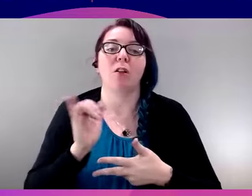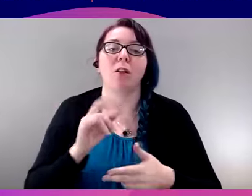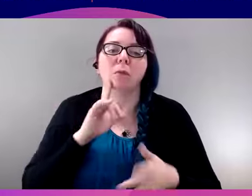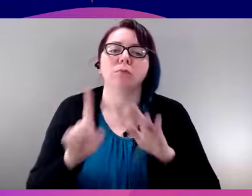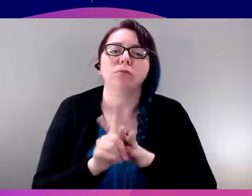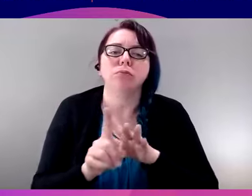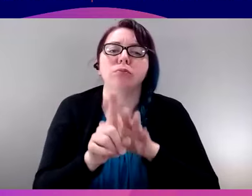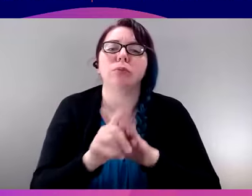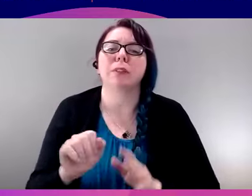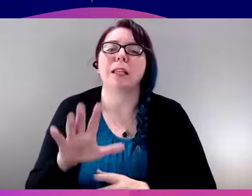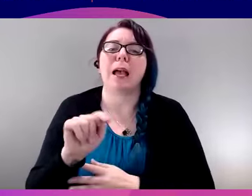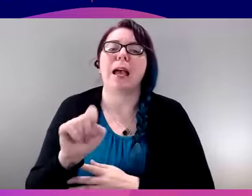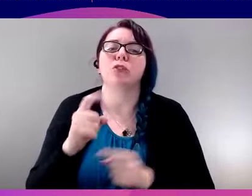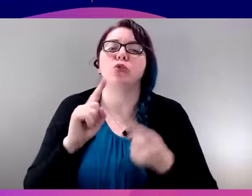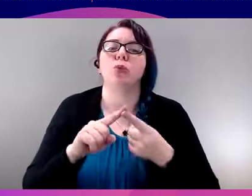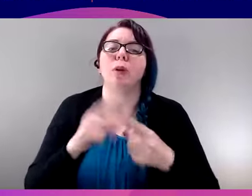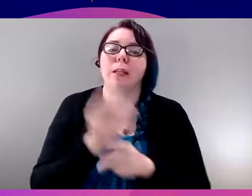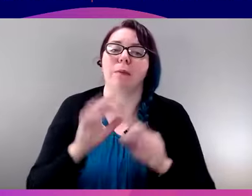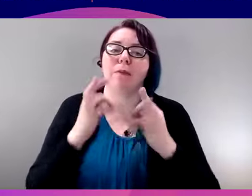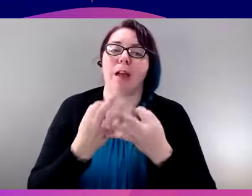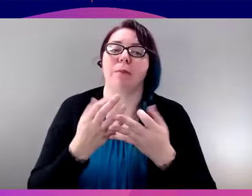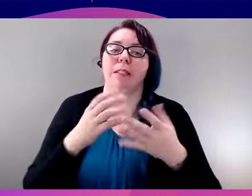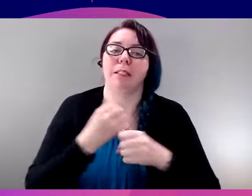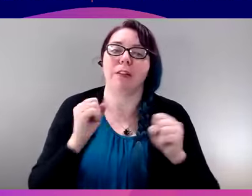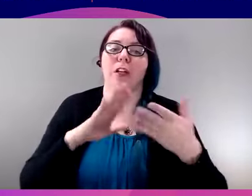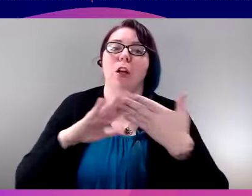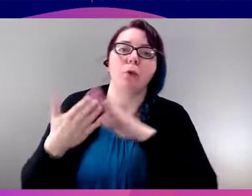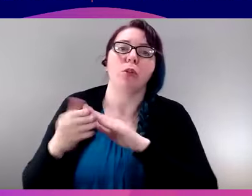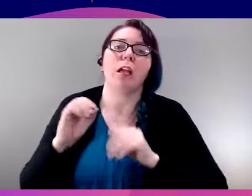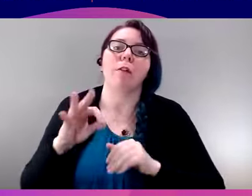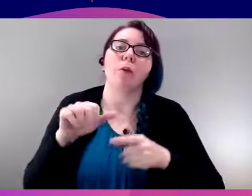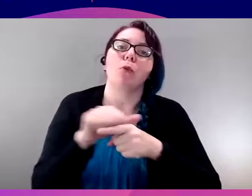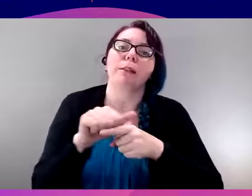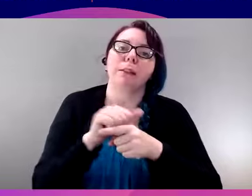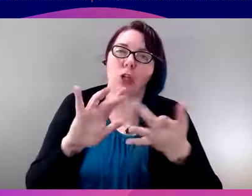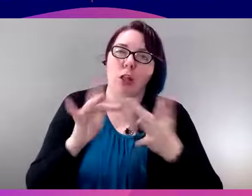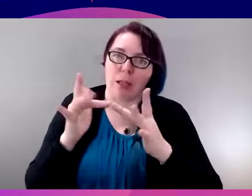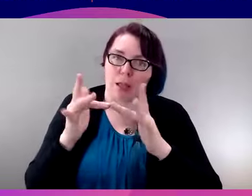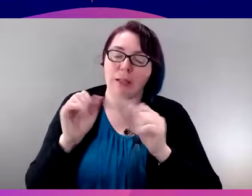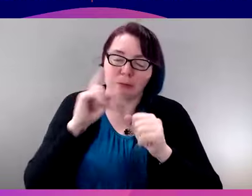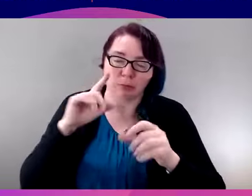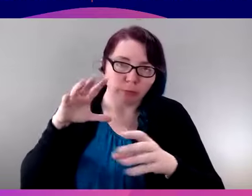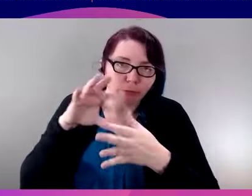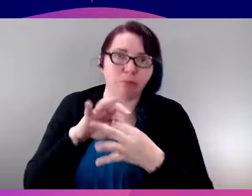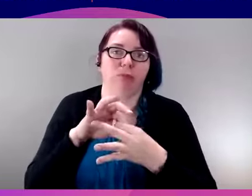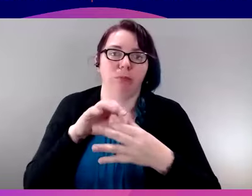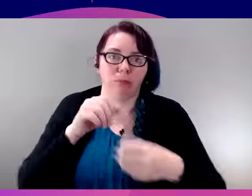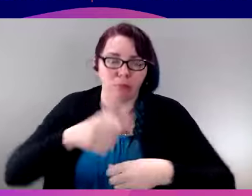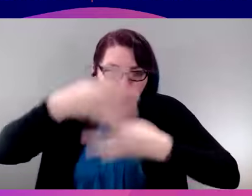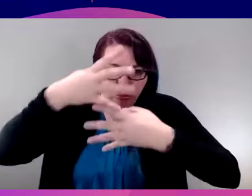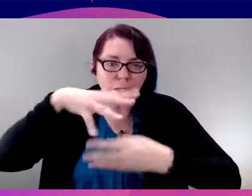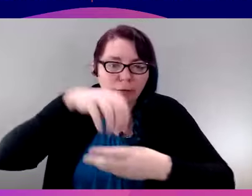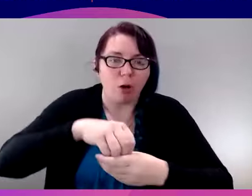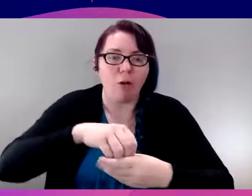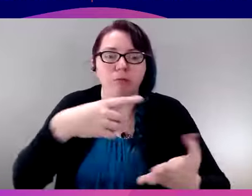in your region. We highly encourage you to download the resources, tools, and templates from our online learning center, as well as